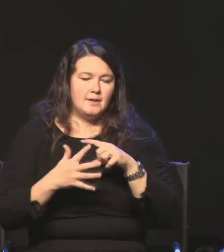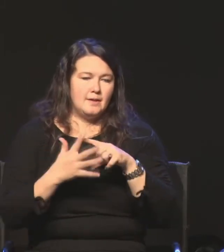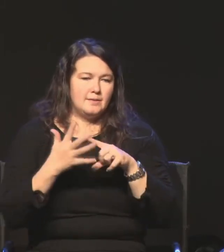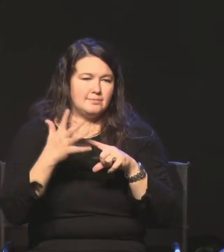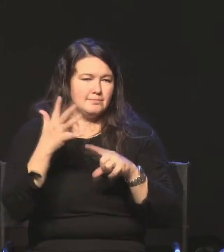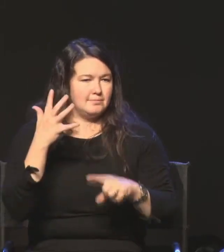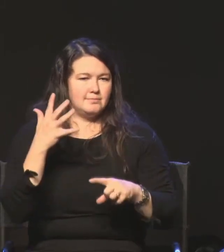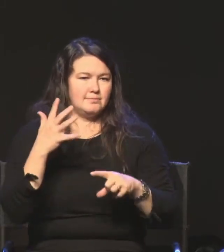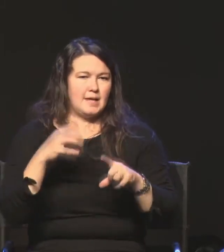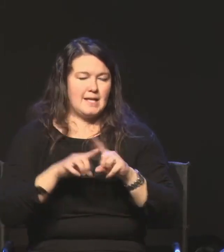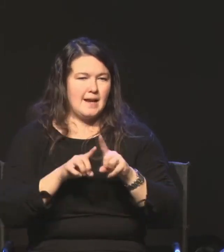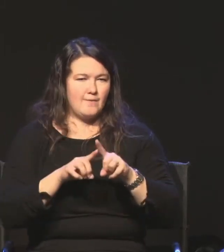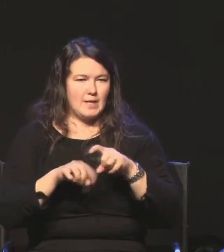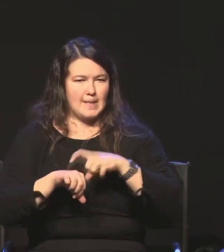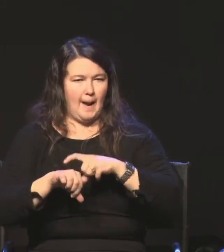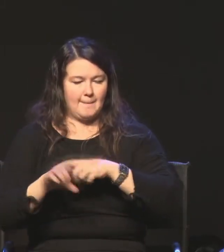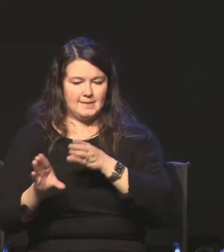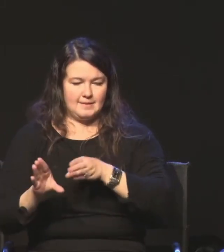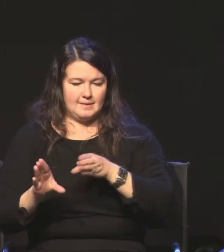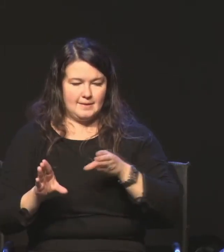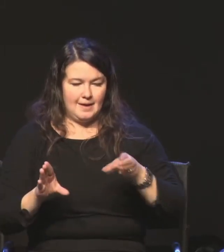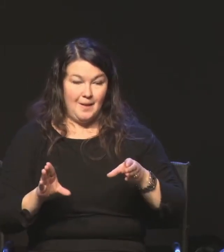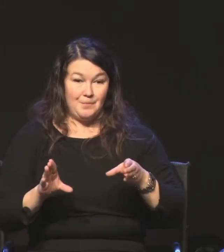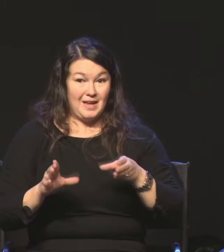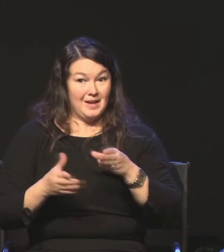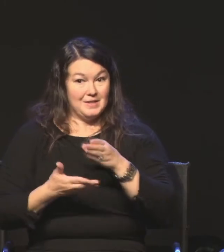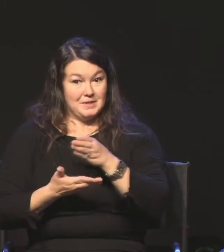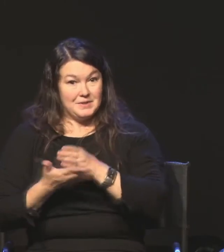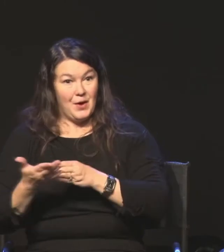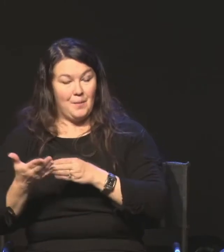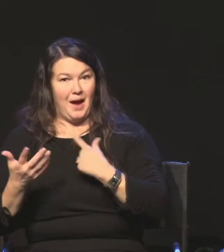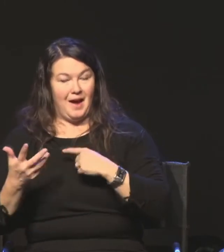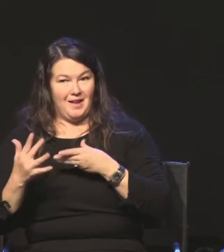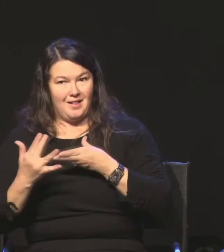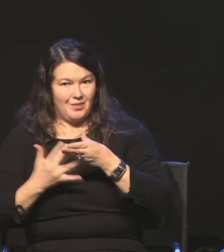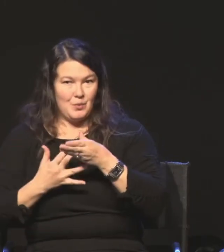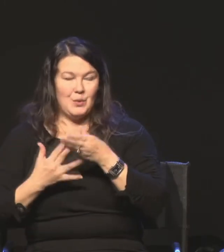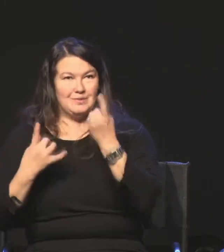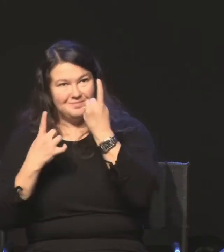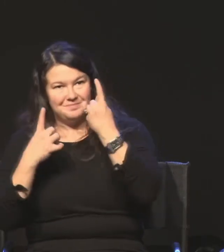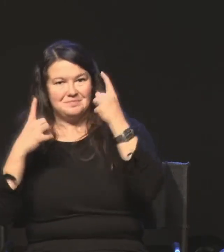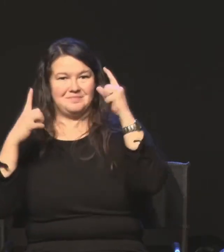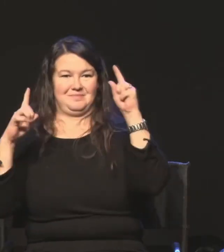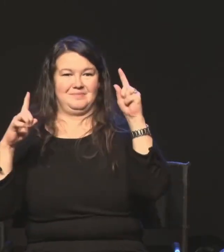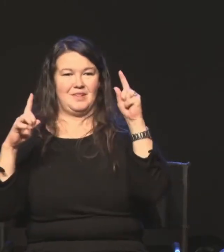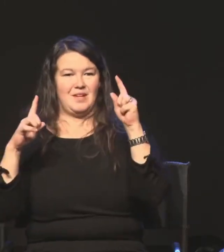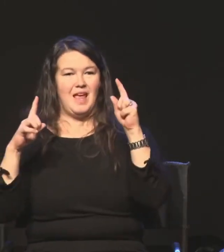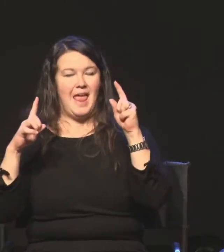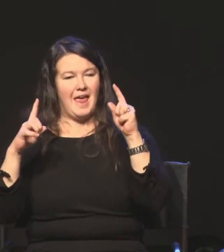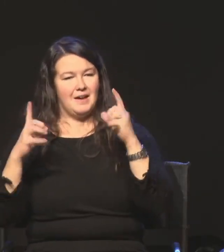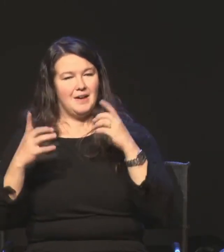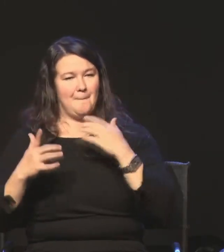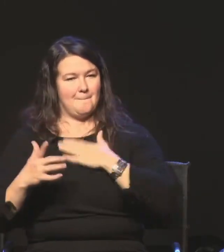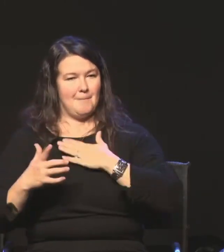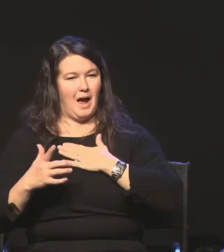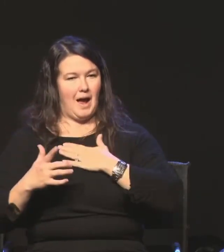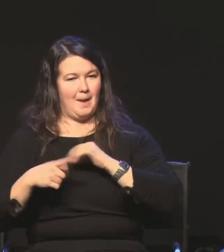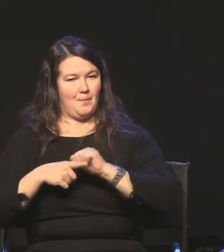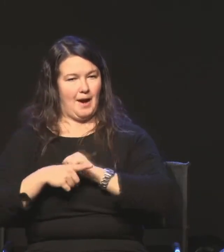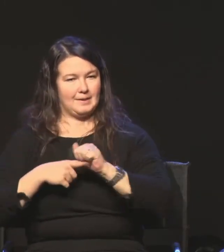all of those seasons, there were times when I didn't do that well, and there's times when I did it well. And the times when I did it well were times when I just was like, okay,